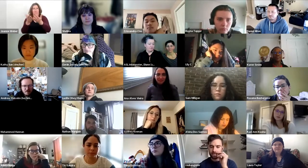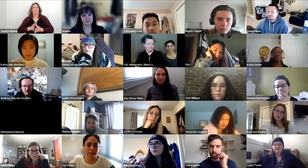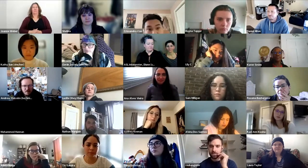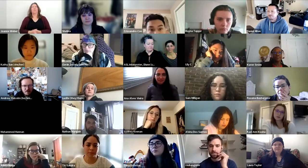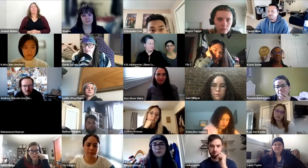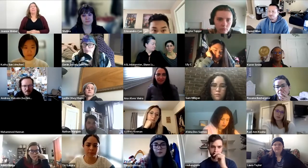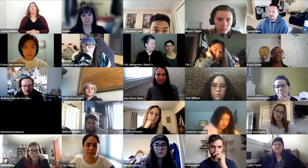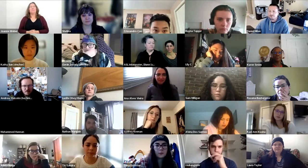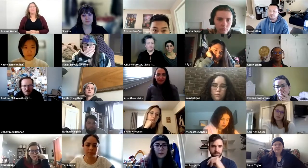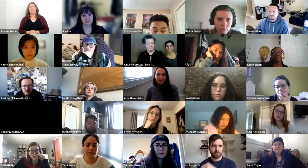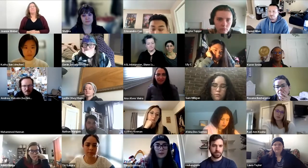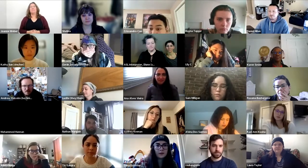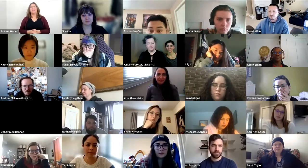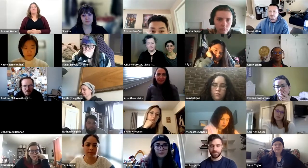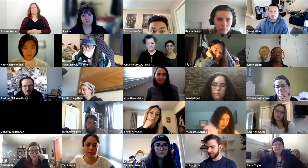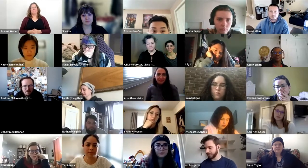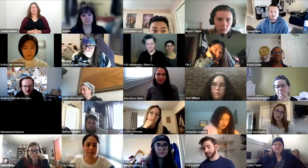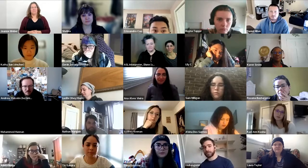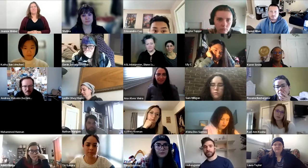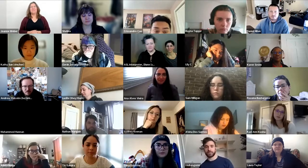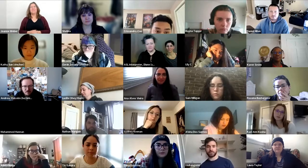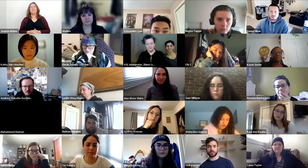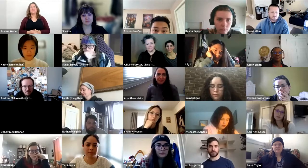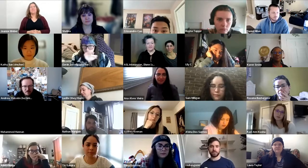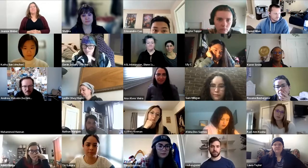Let's start with the classroom teachers first.